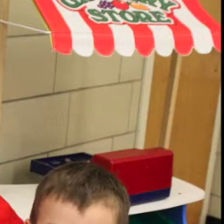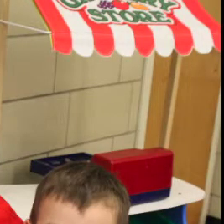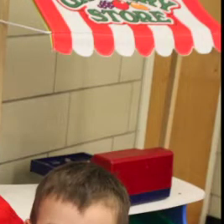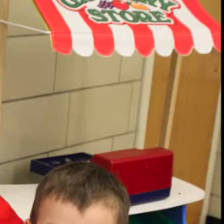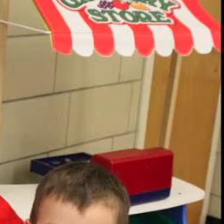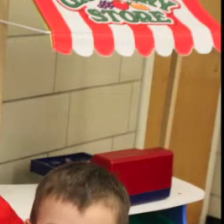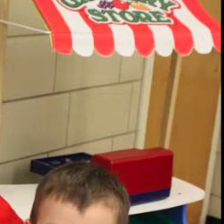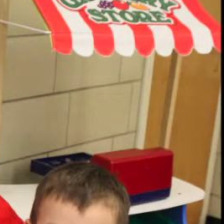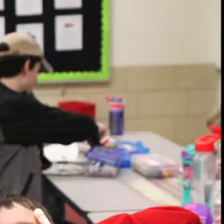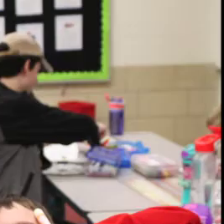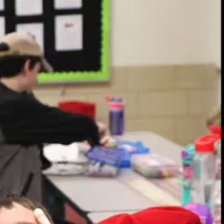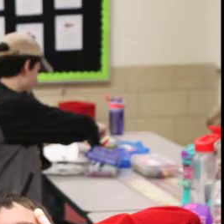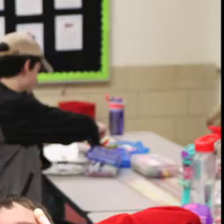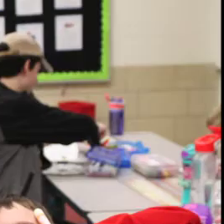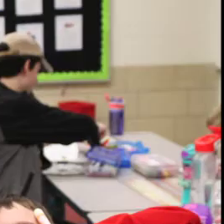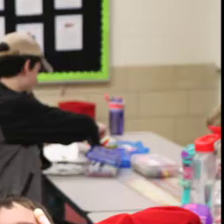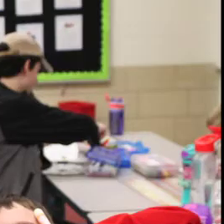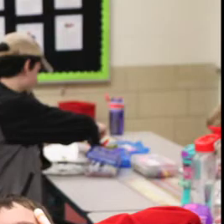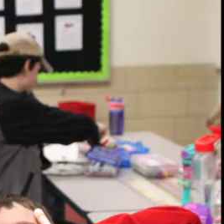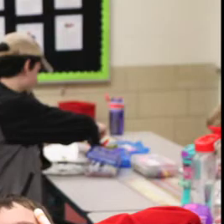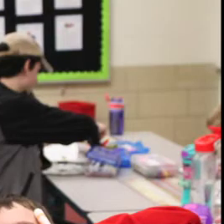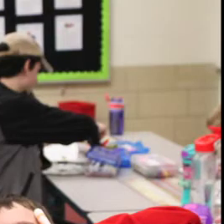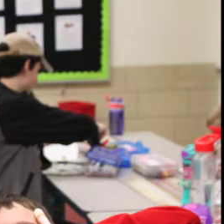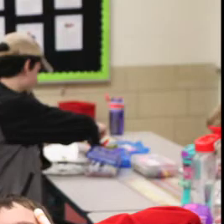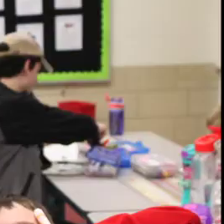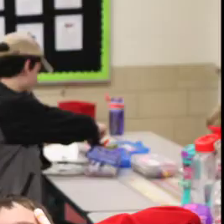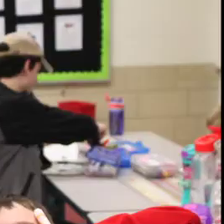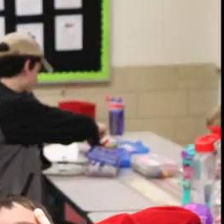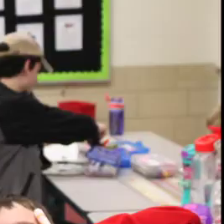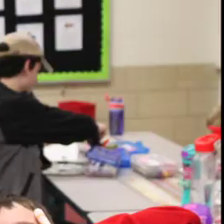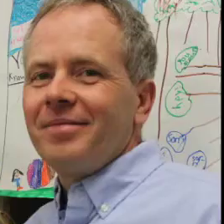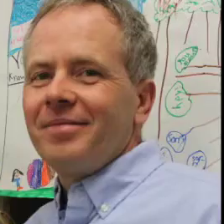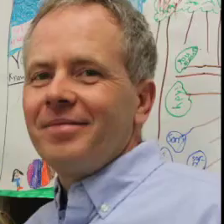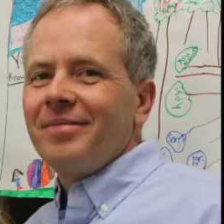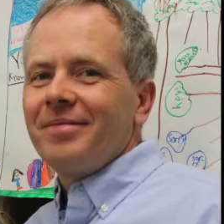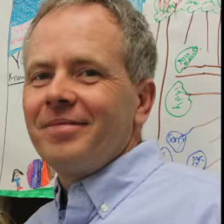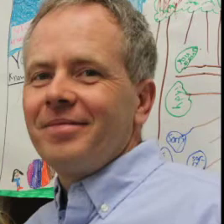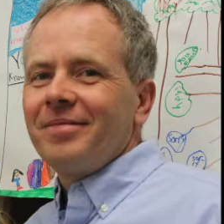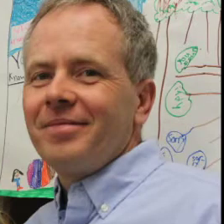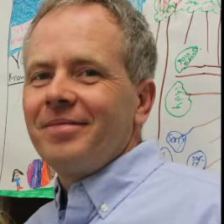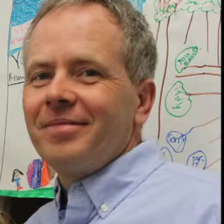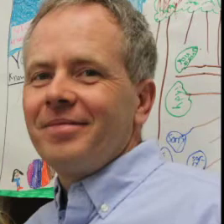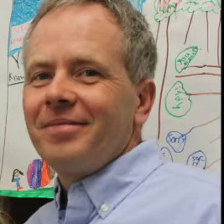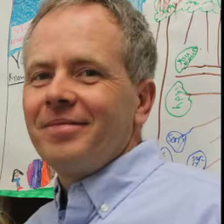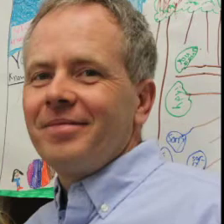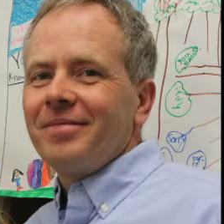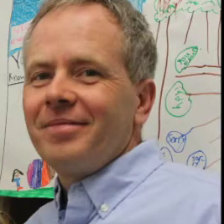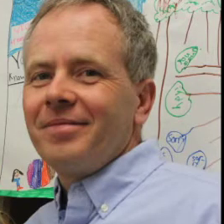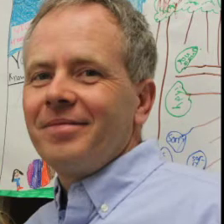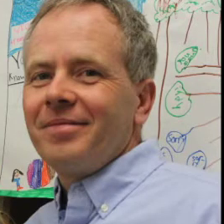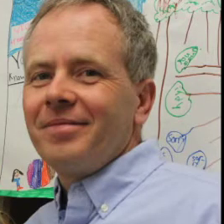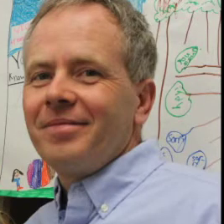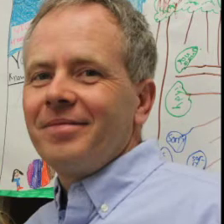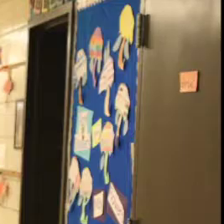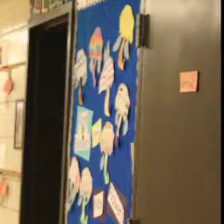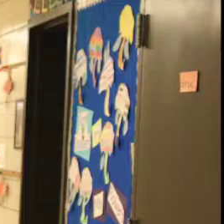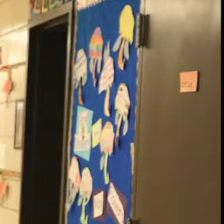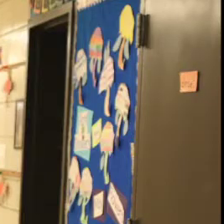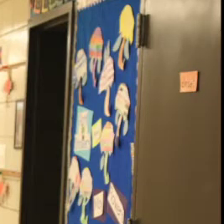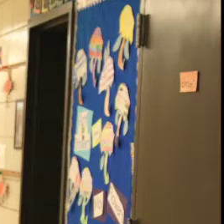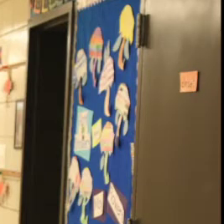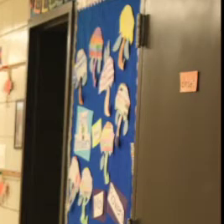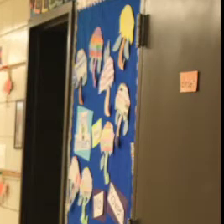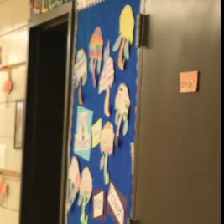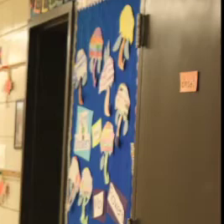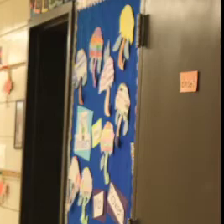that you will give the talents you have cultivated right here in our Fairport schools right back to the world. Wherever your future